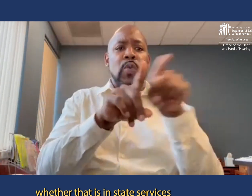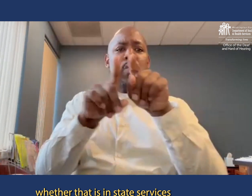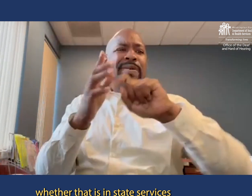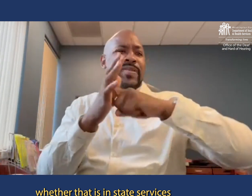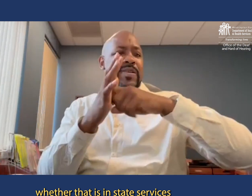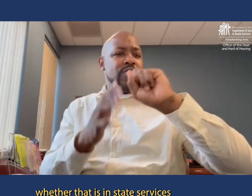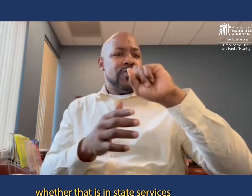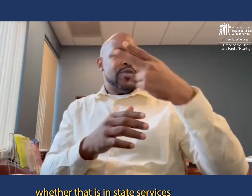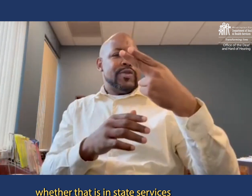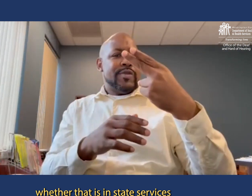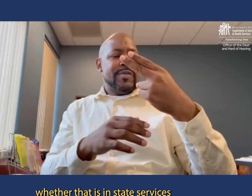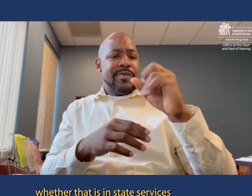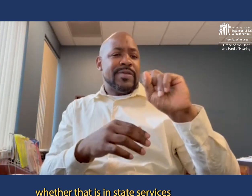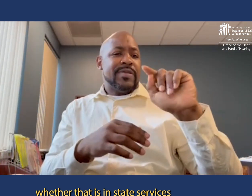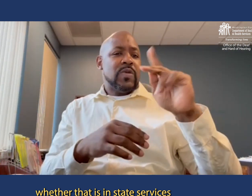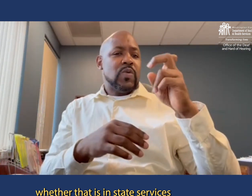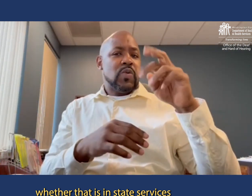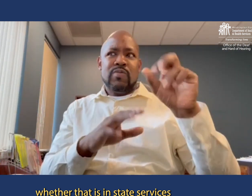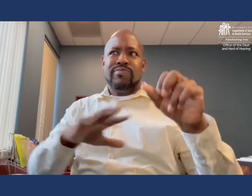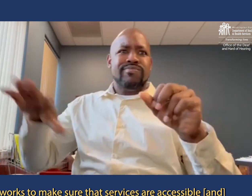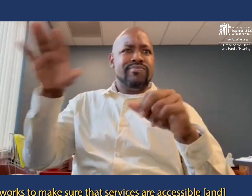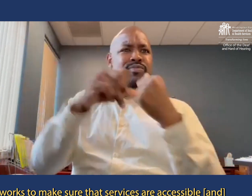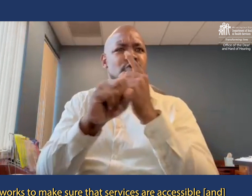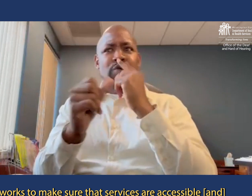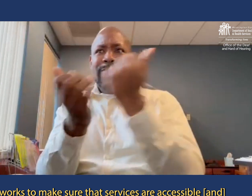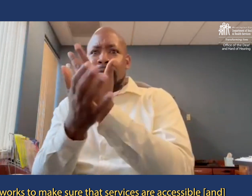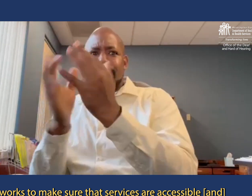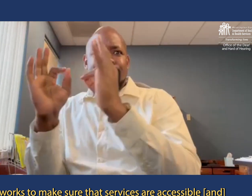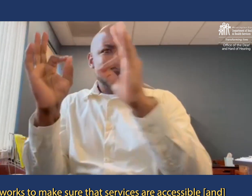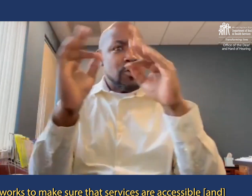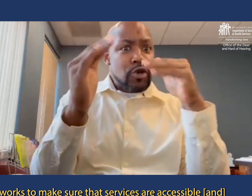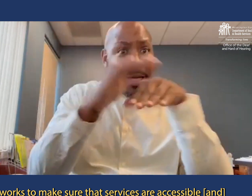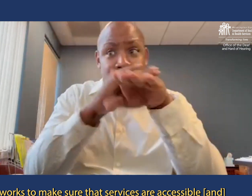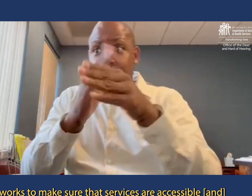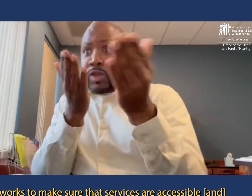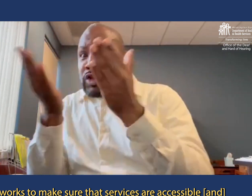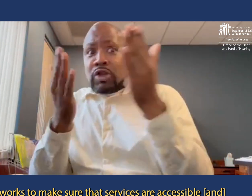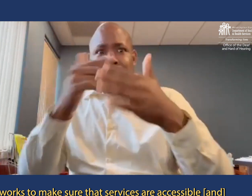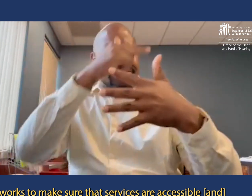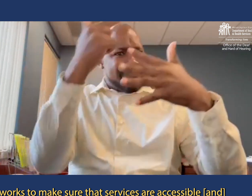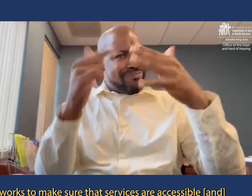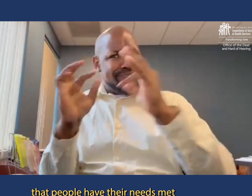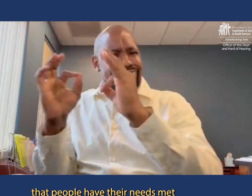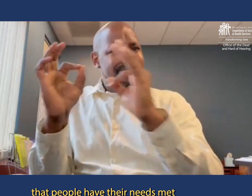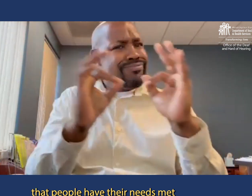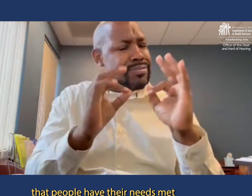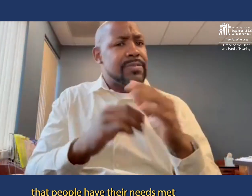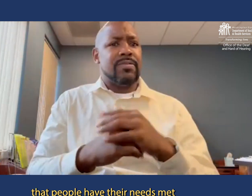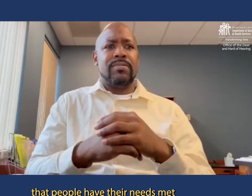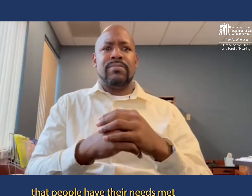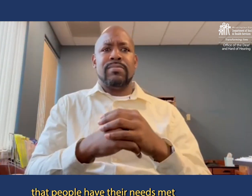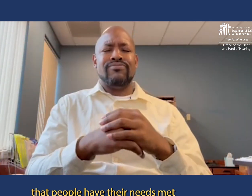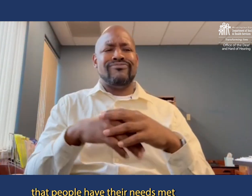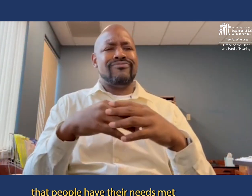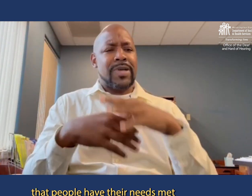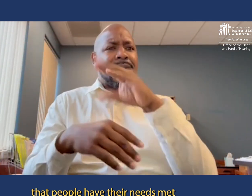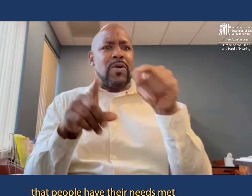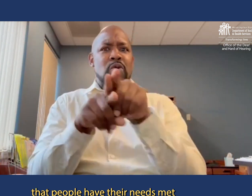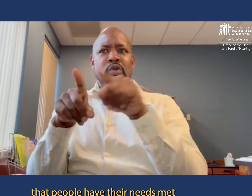stakeholders throughout the state. She works to make sure that services are accessible, to assure that people have their needs met through the Accessible